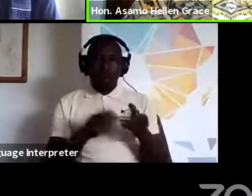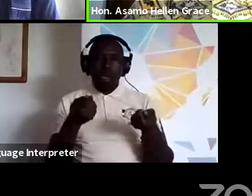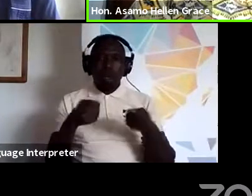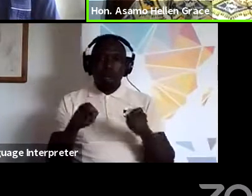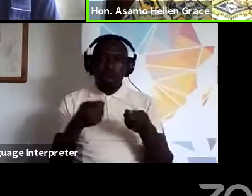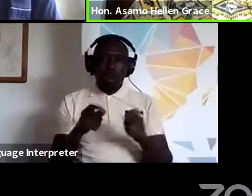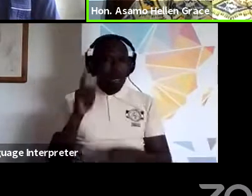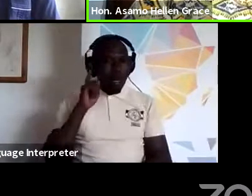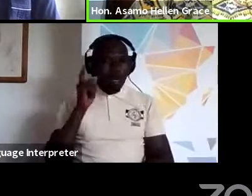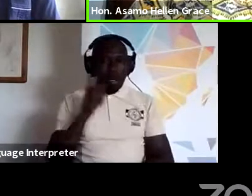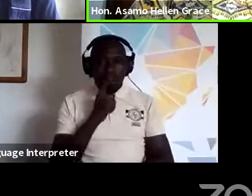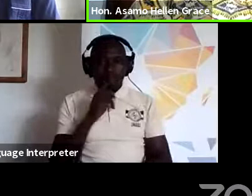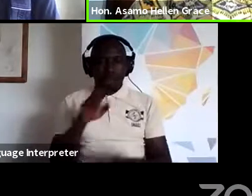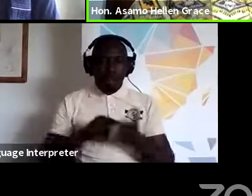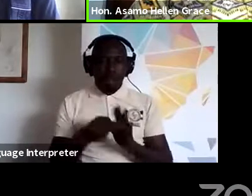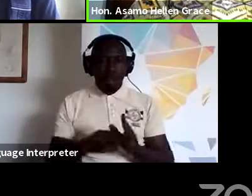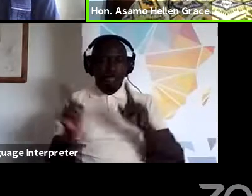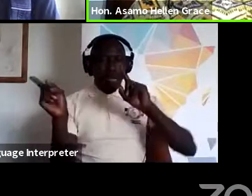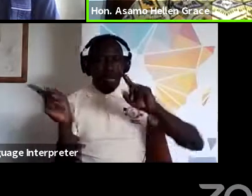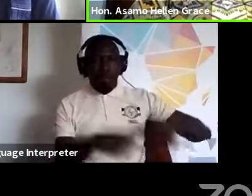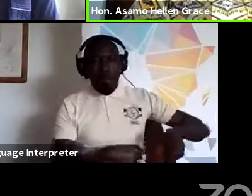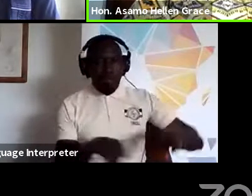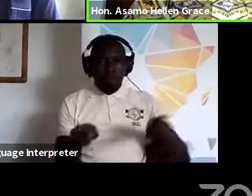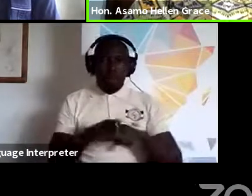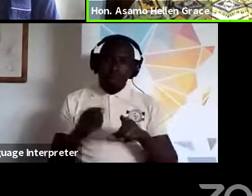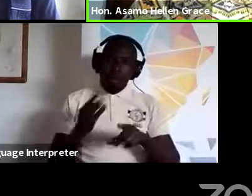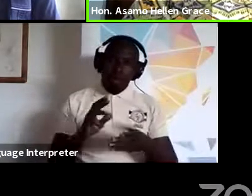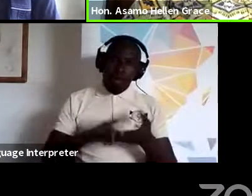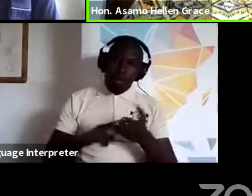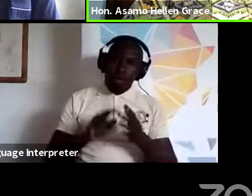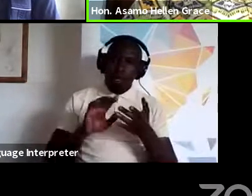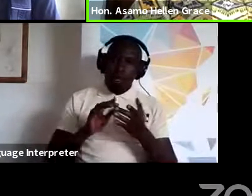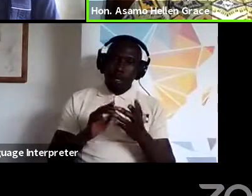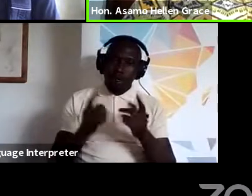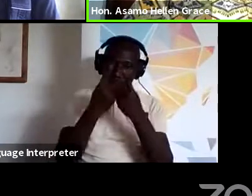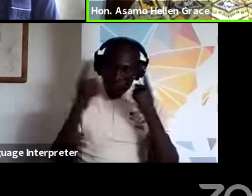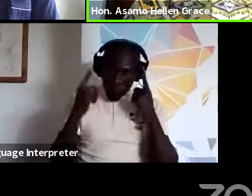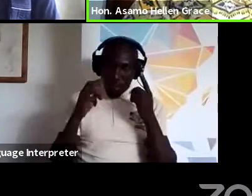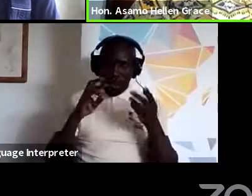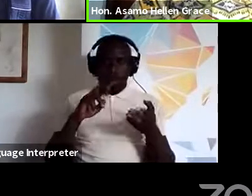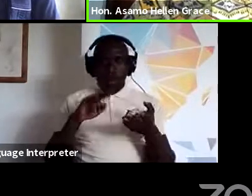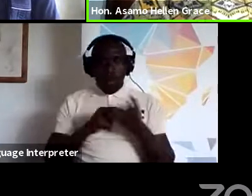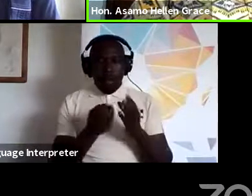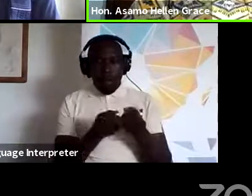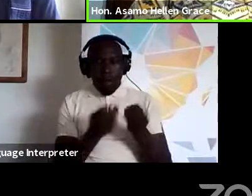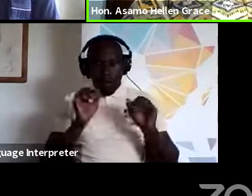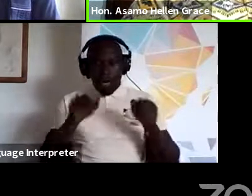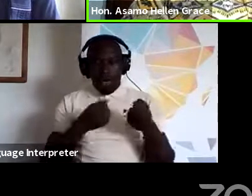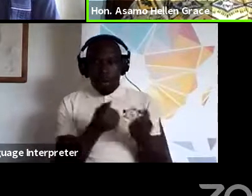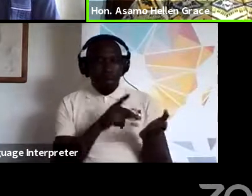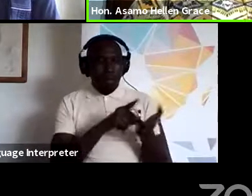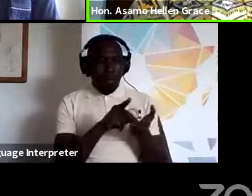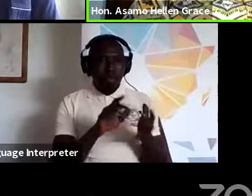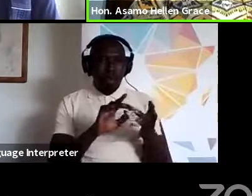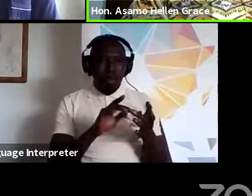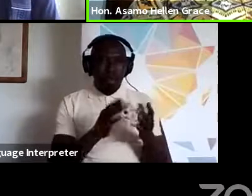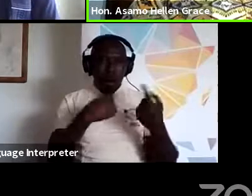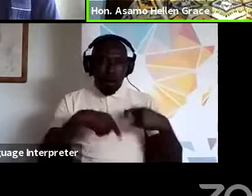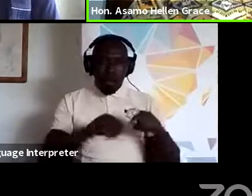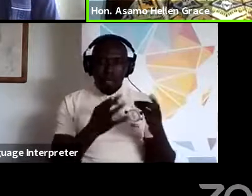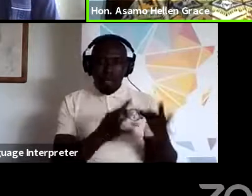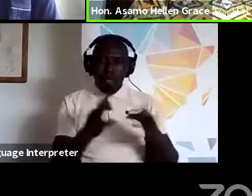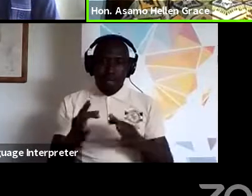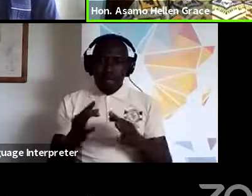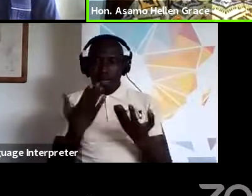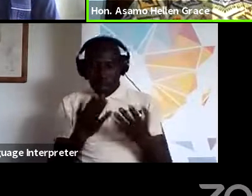deaf automatically will be left out. If we're going to use internet in universities, most of them cannot afford. So all these are things that are